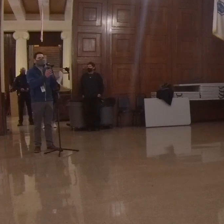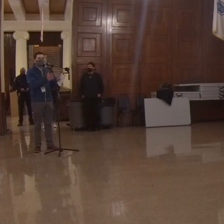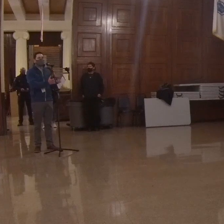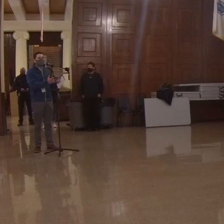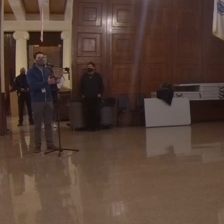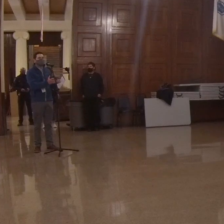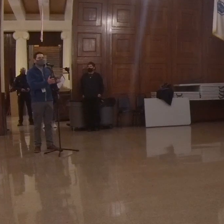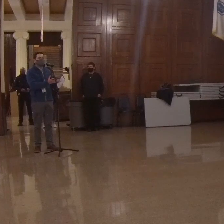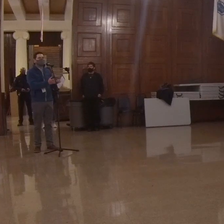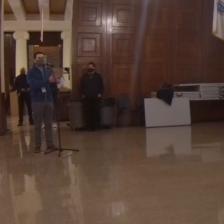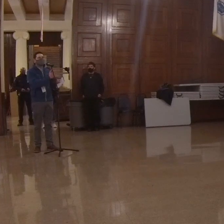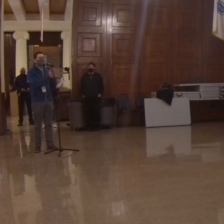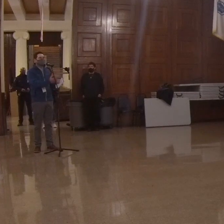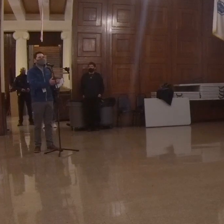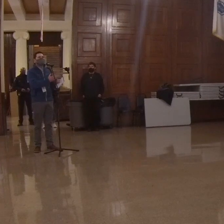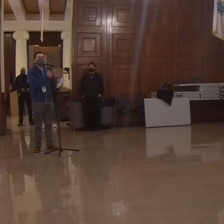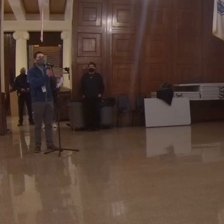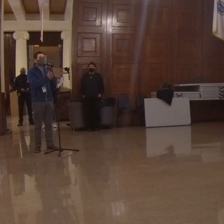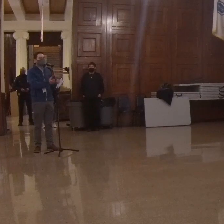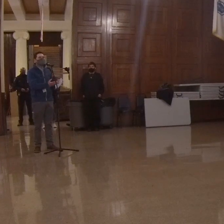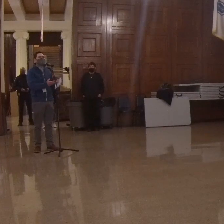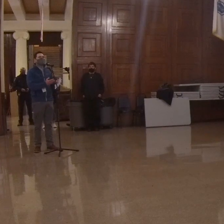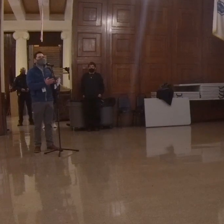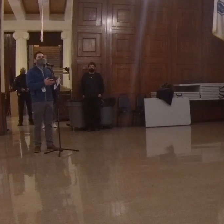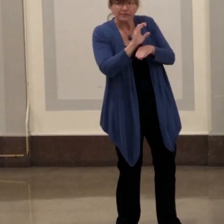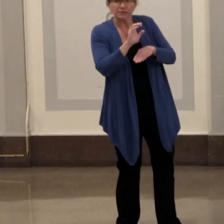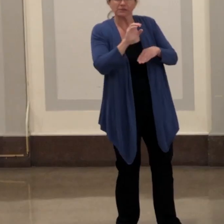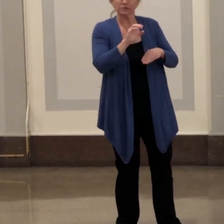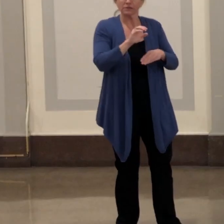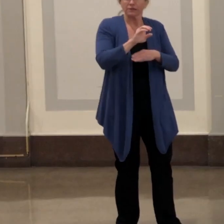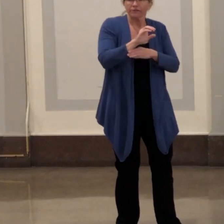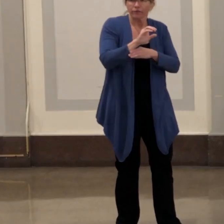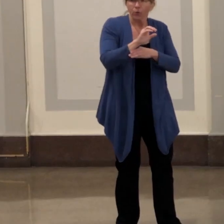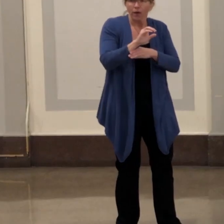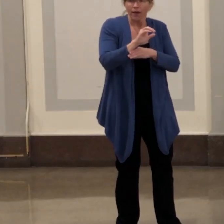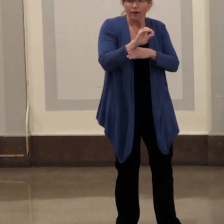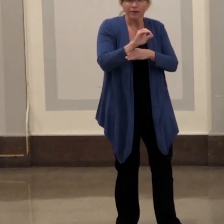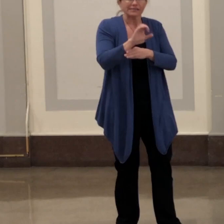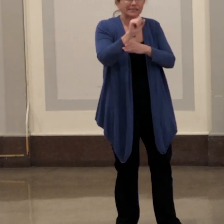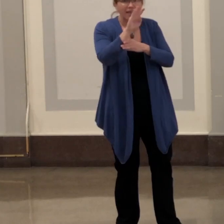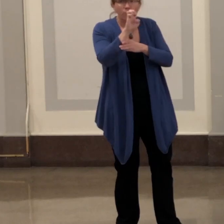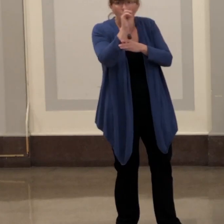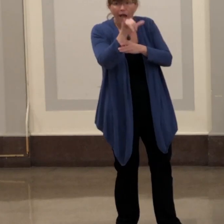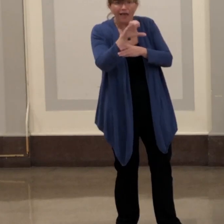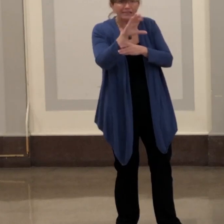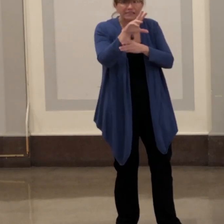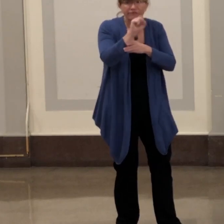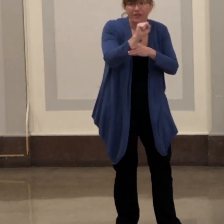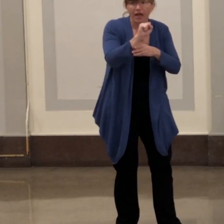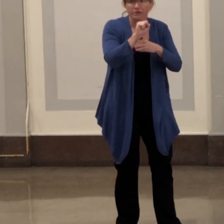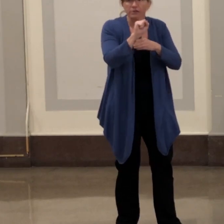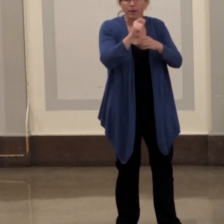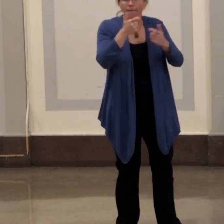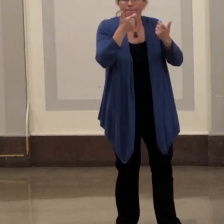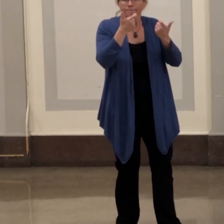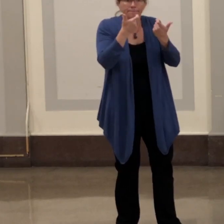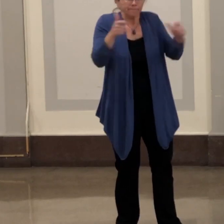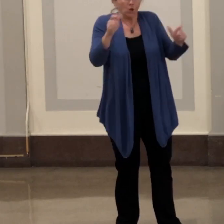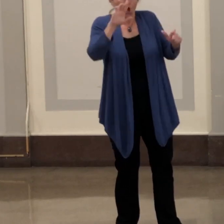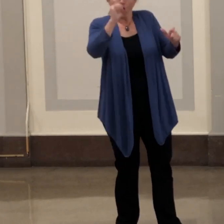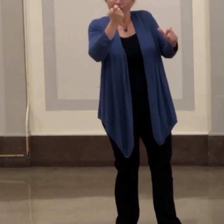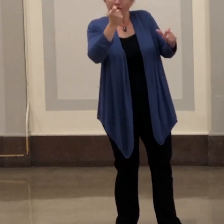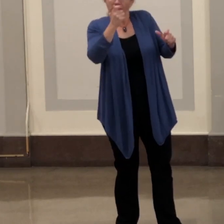to look on there for places like private businesses as well, CVS, Safeway, as well as the mass vaccination sites and the